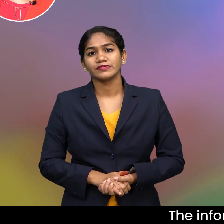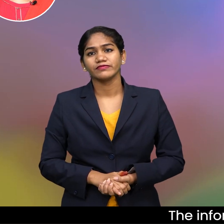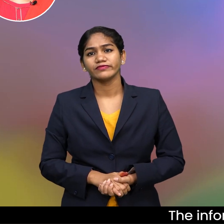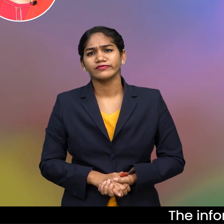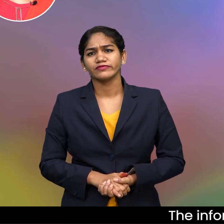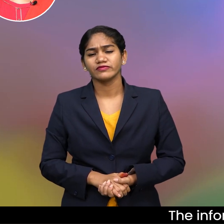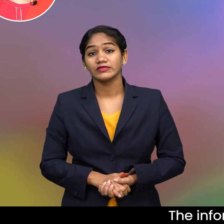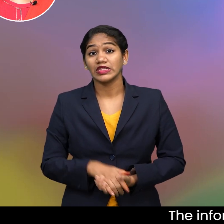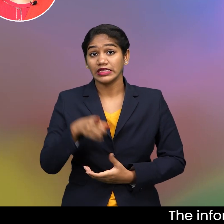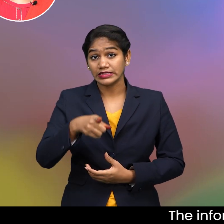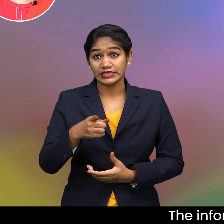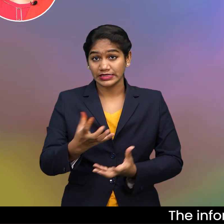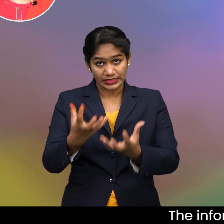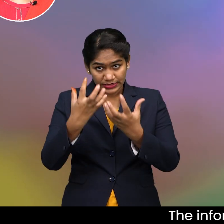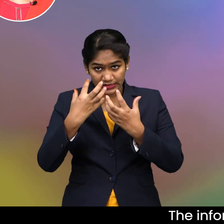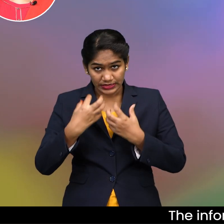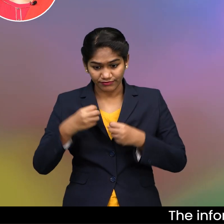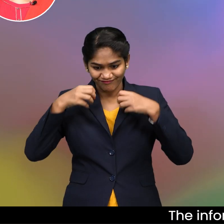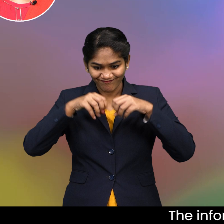The information gained